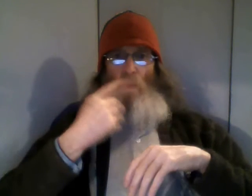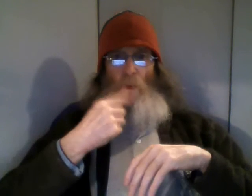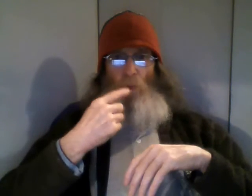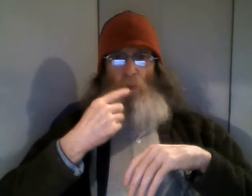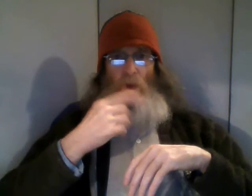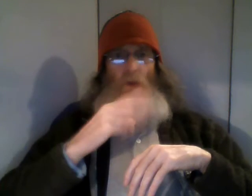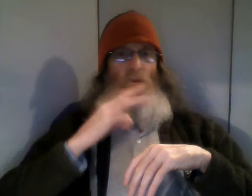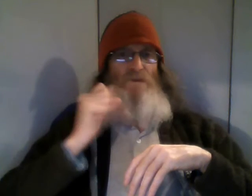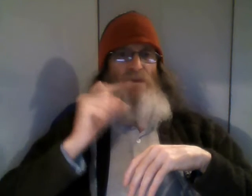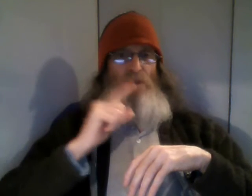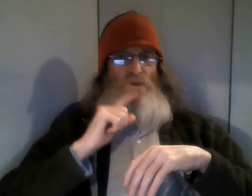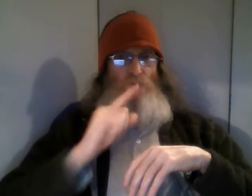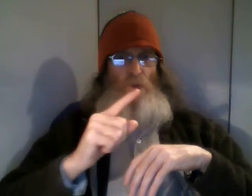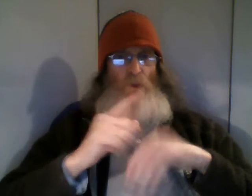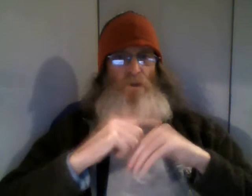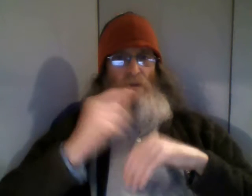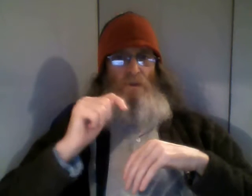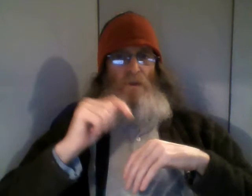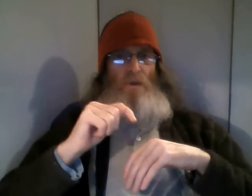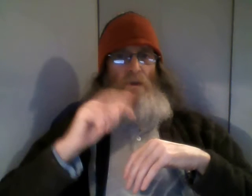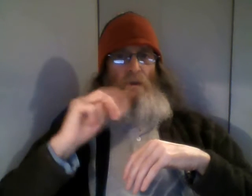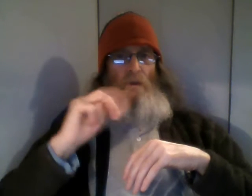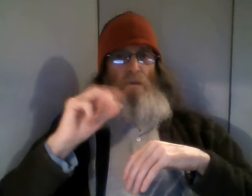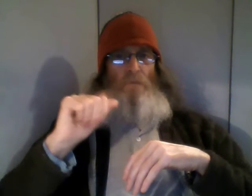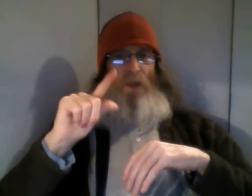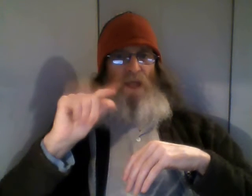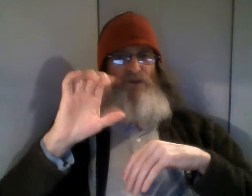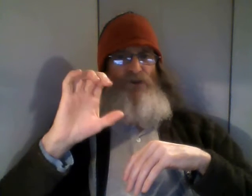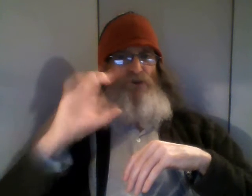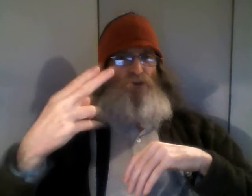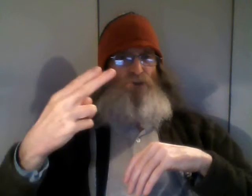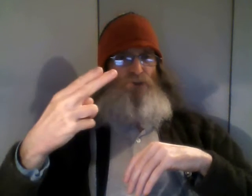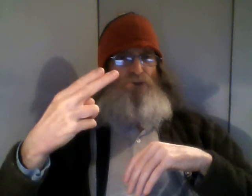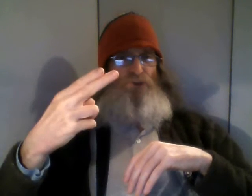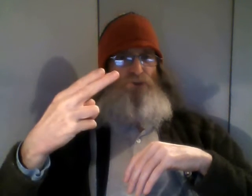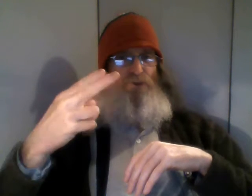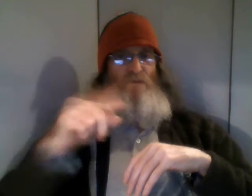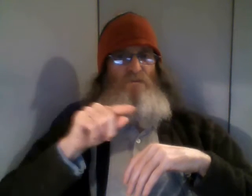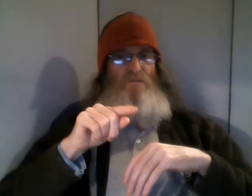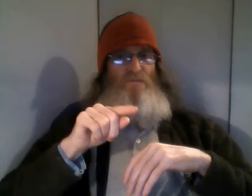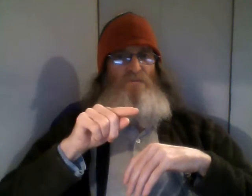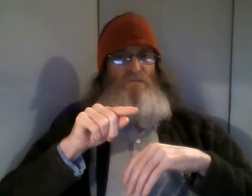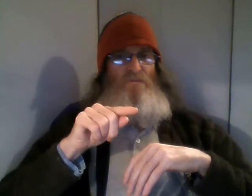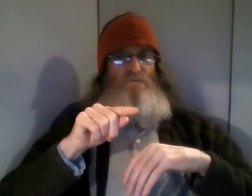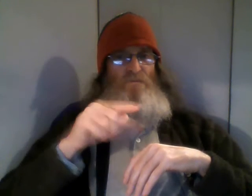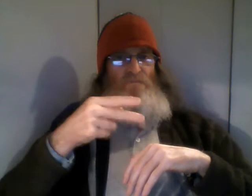espressos, and please, go see her. Find that message.